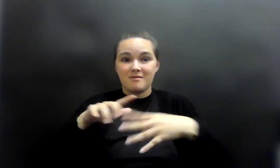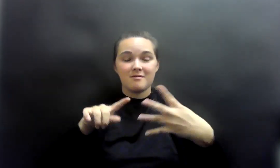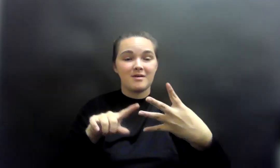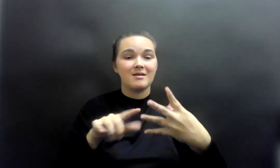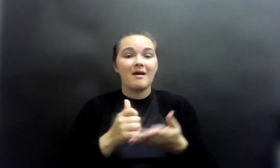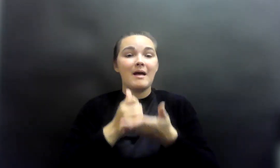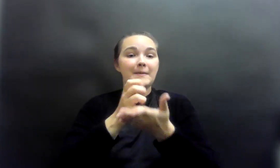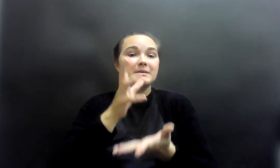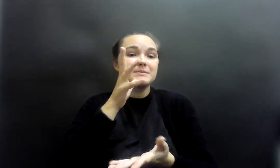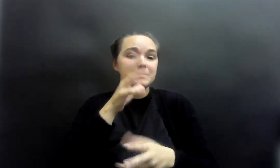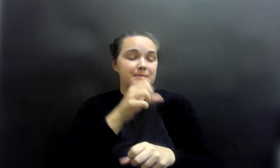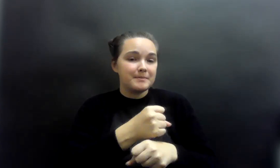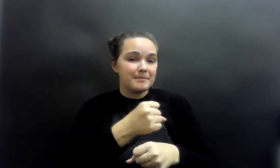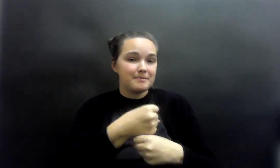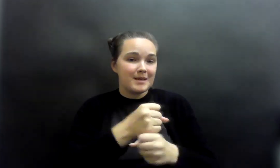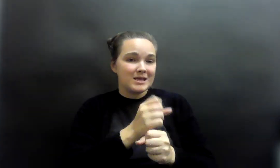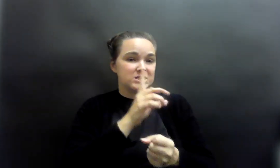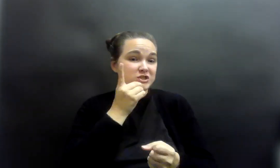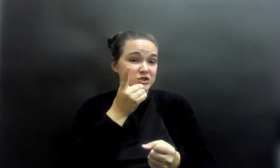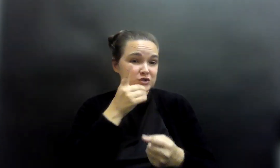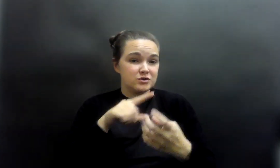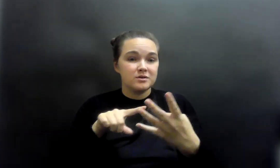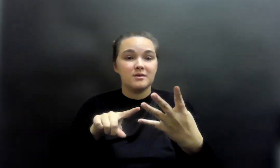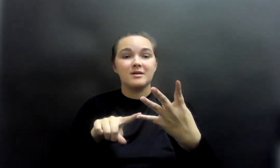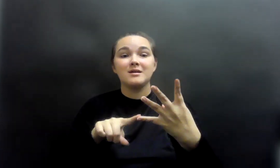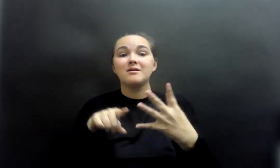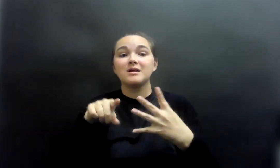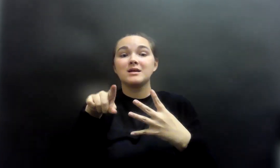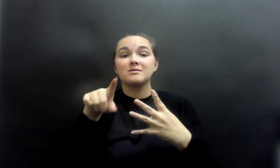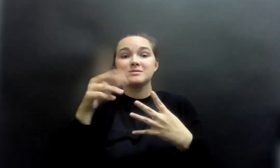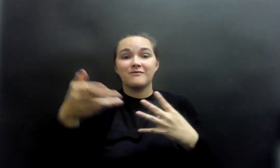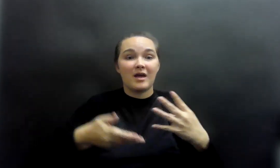helped his mom make dinner. D. He was invited to the adult table.